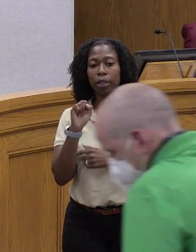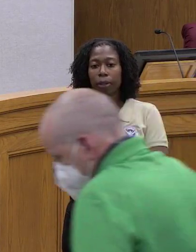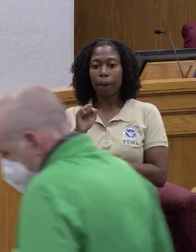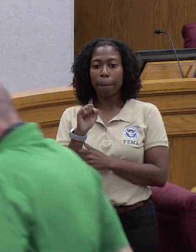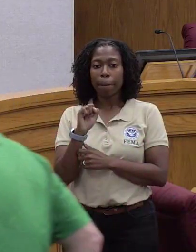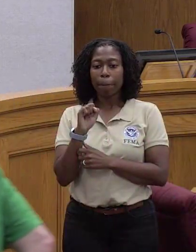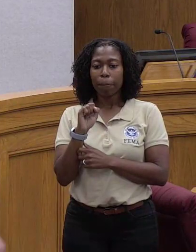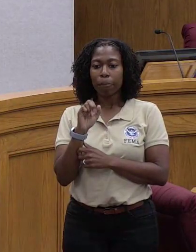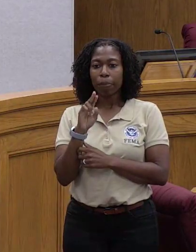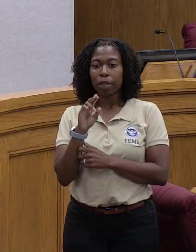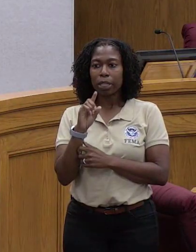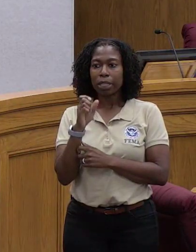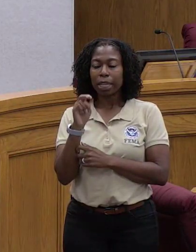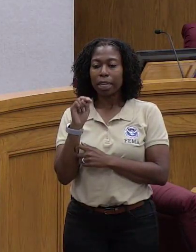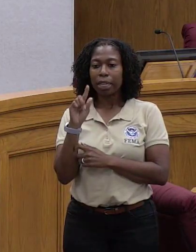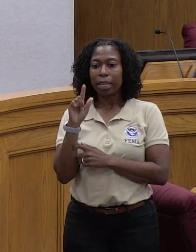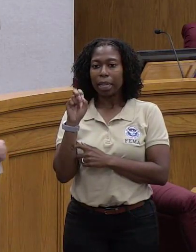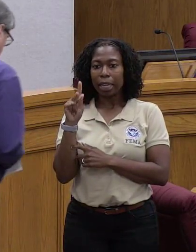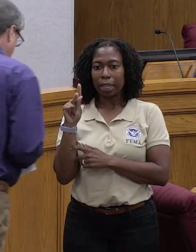services.